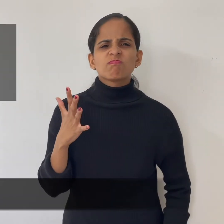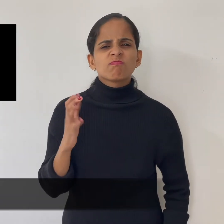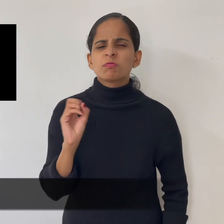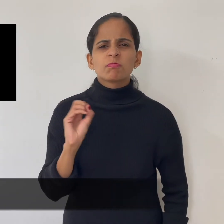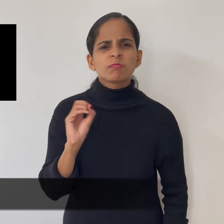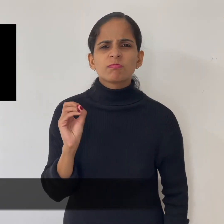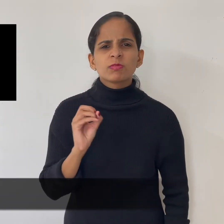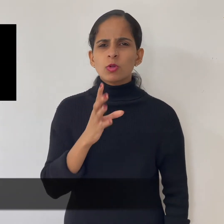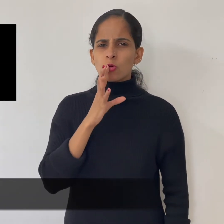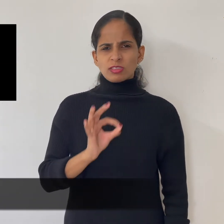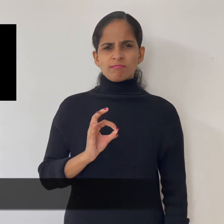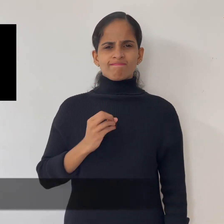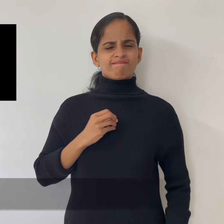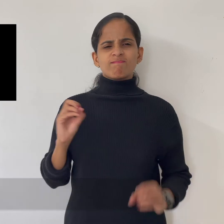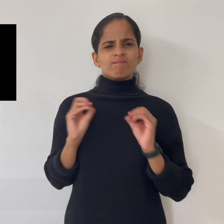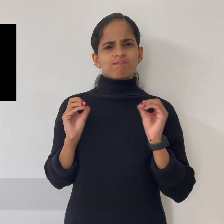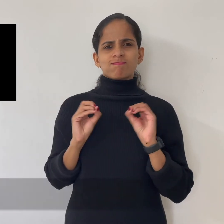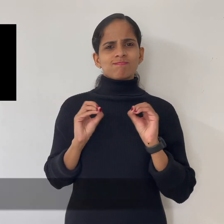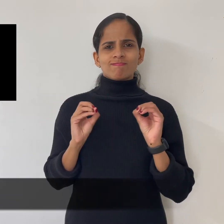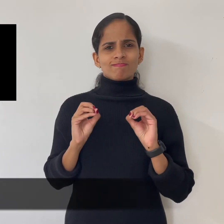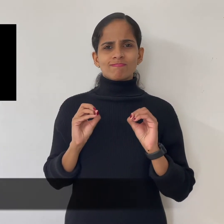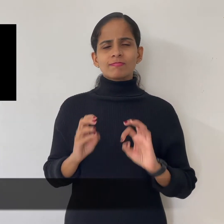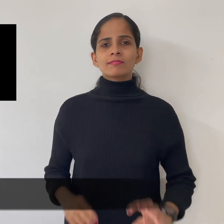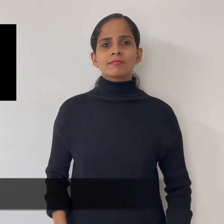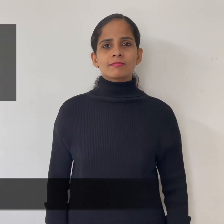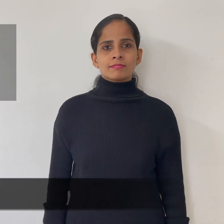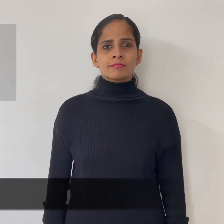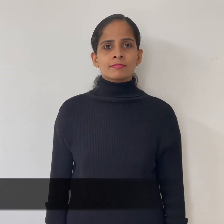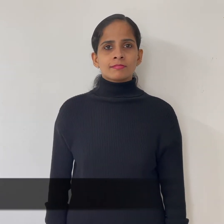I'm not sure. Sure not.